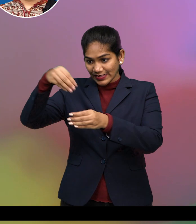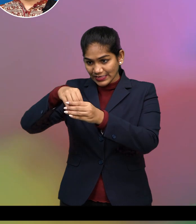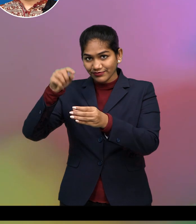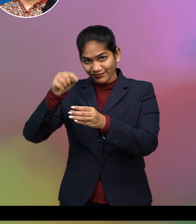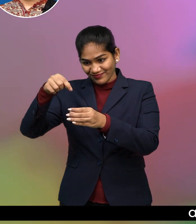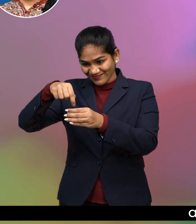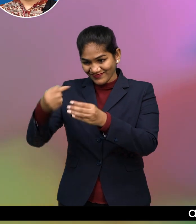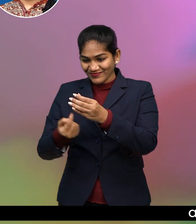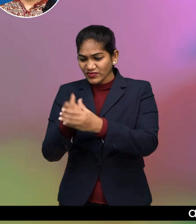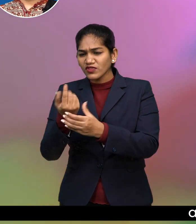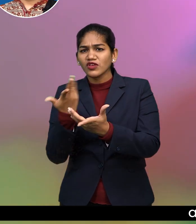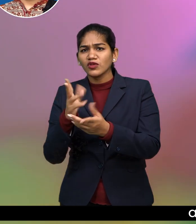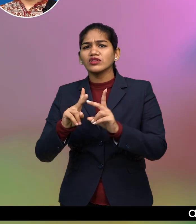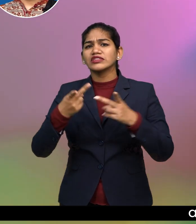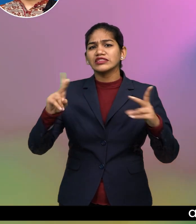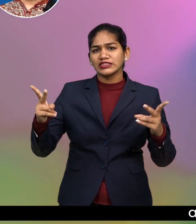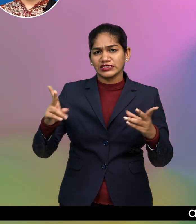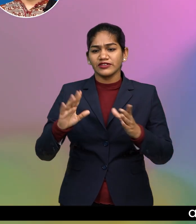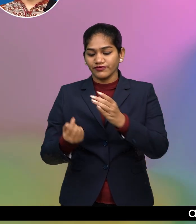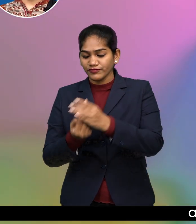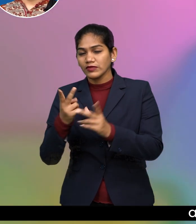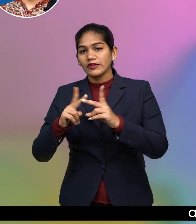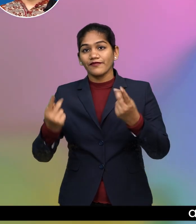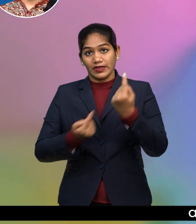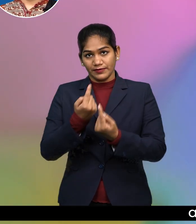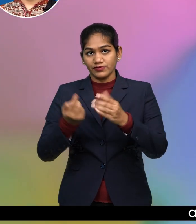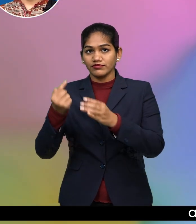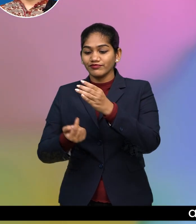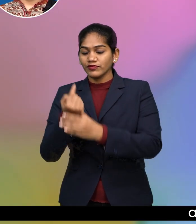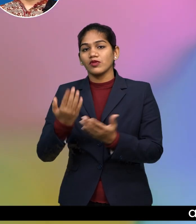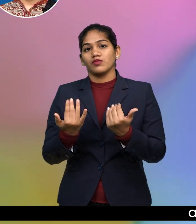for the growth and differentiation.